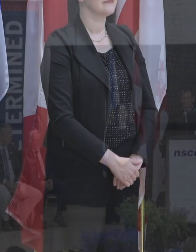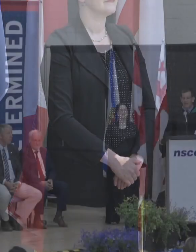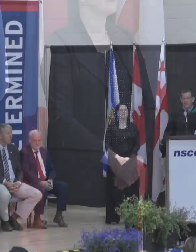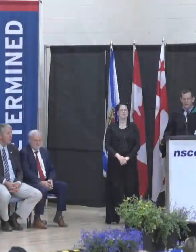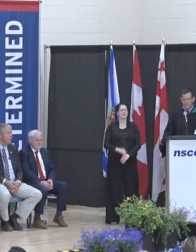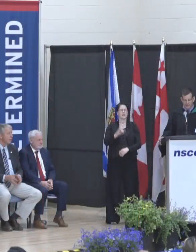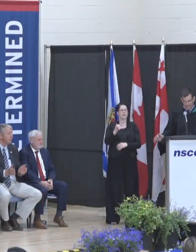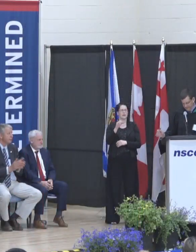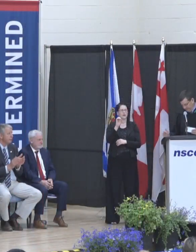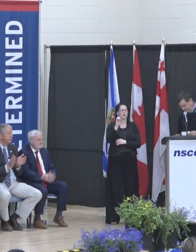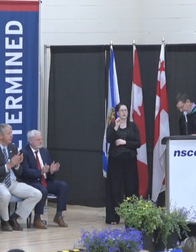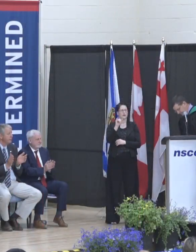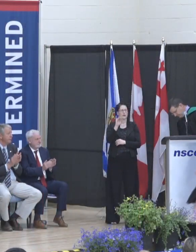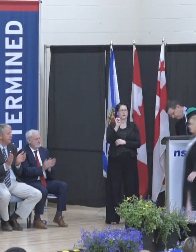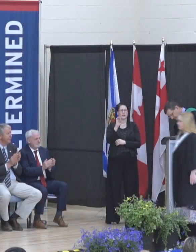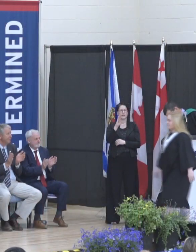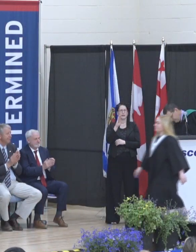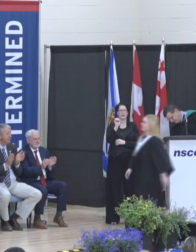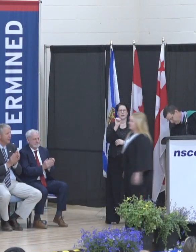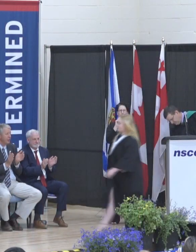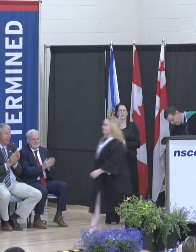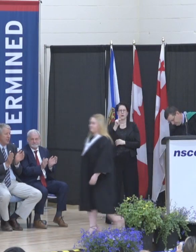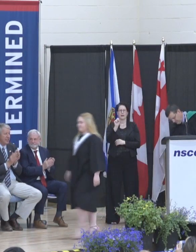Josie Banks.